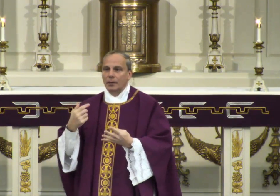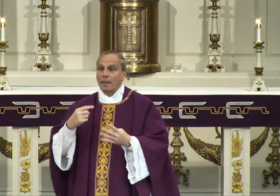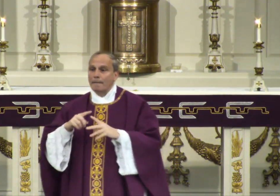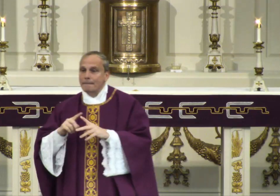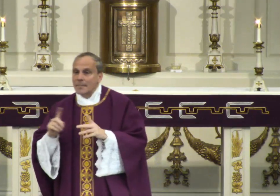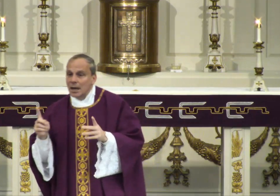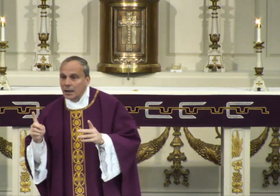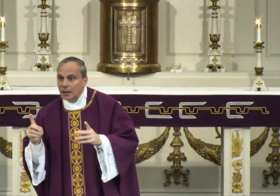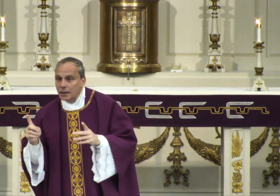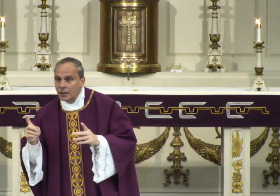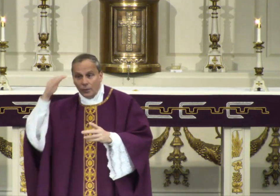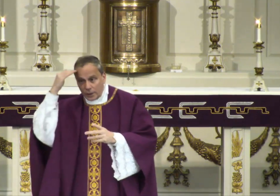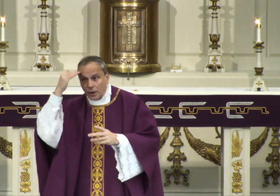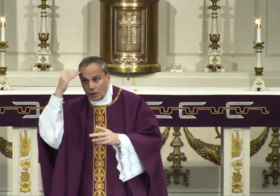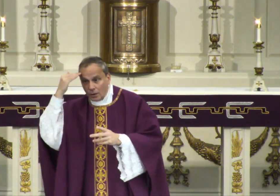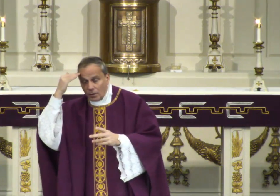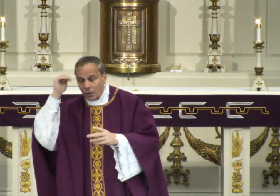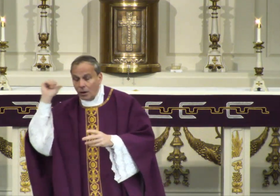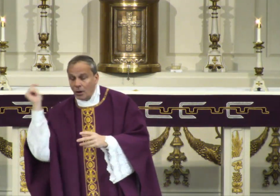We are stuck in fear.